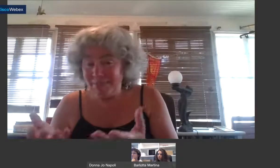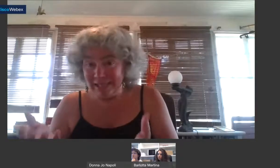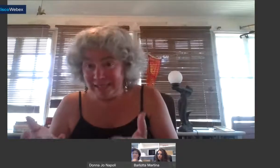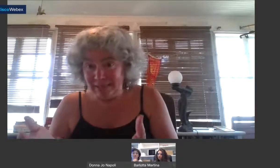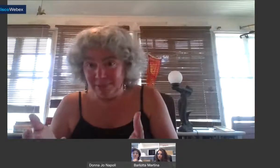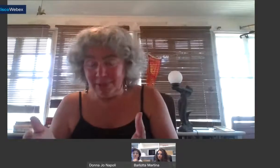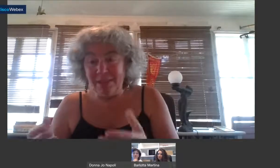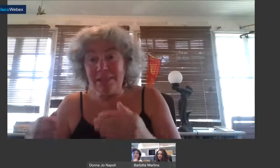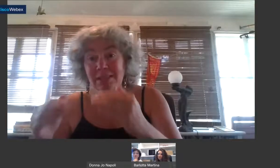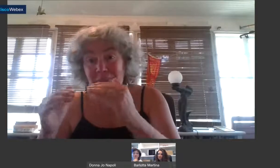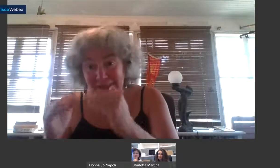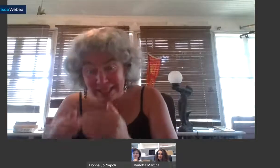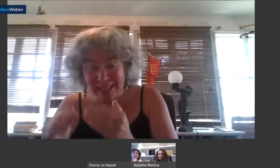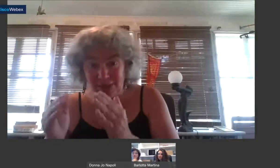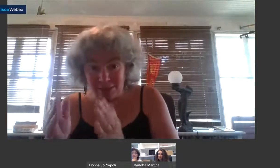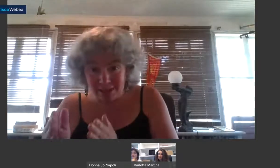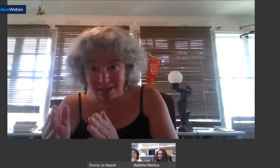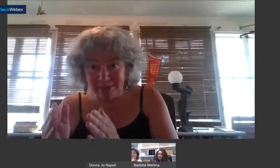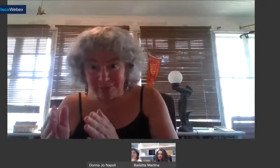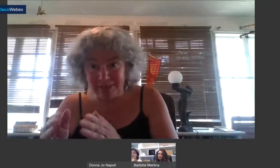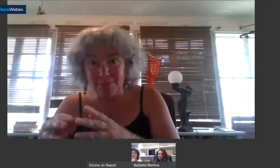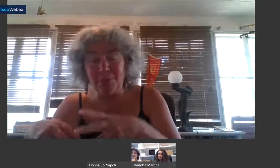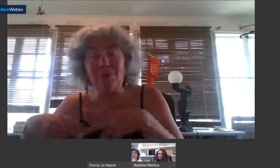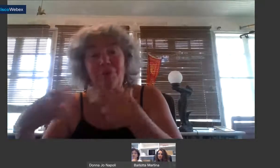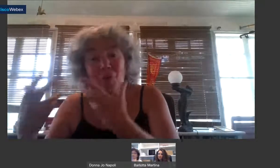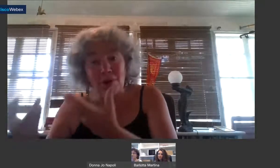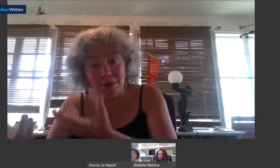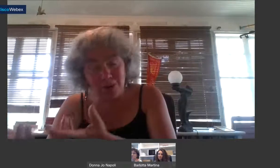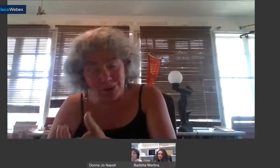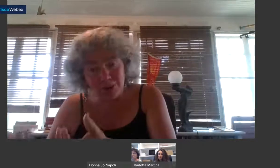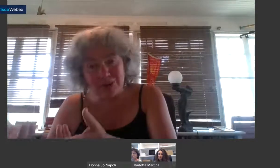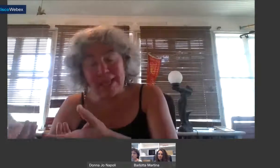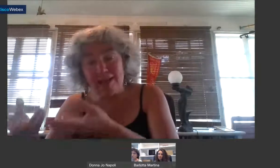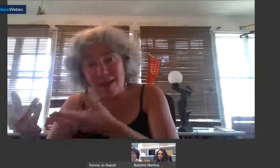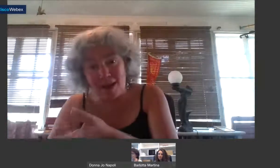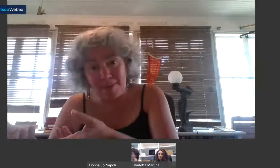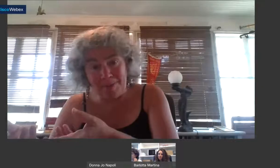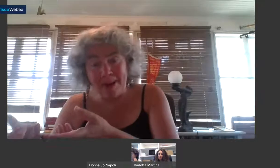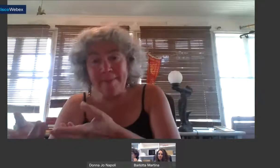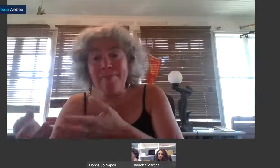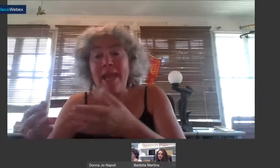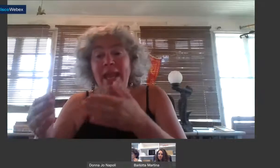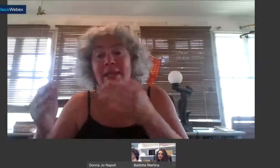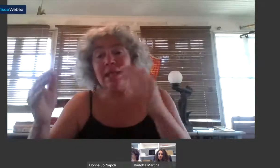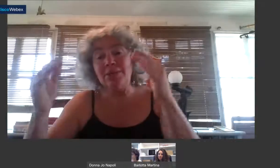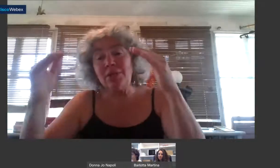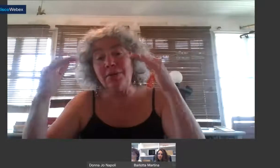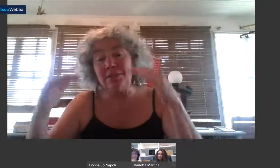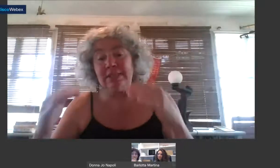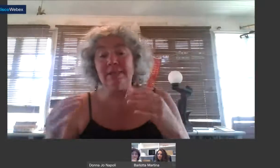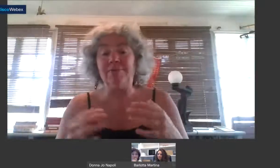mean little book. It means a particular kind of little book for use at an opera. And so there's a